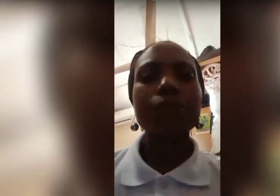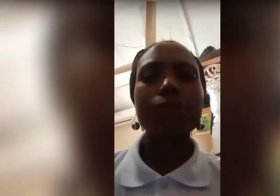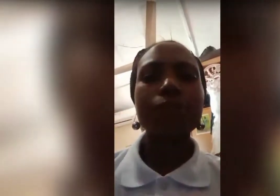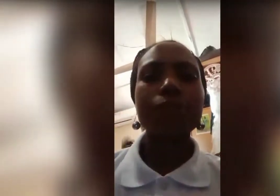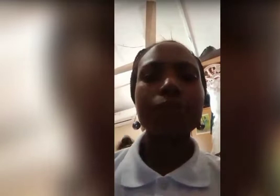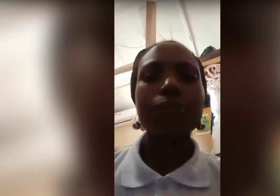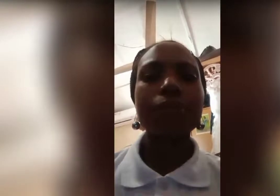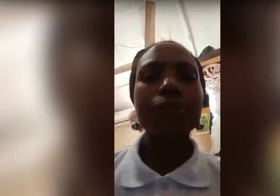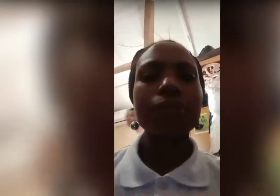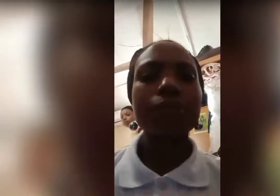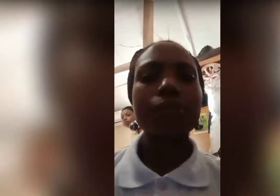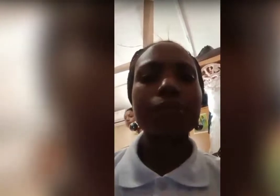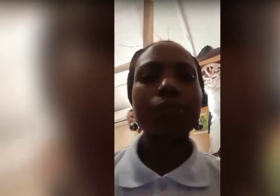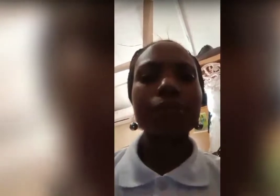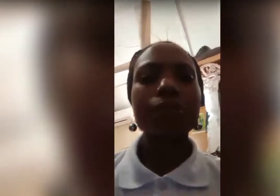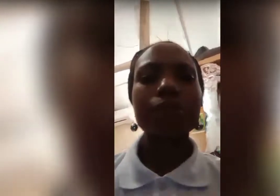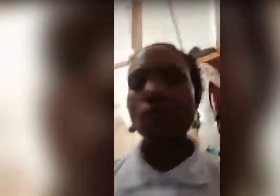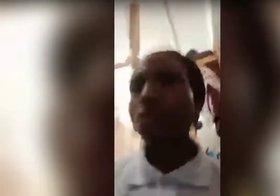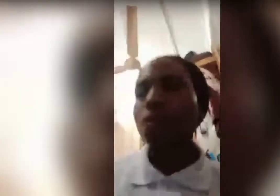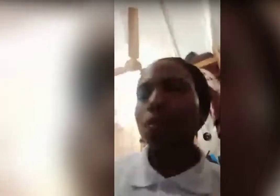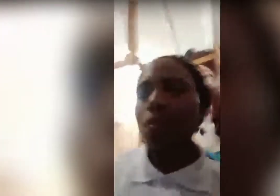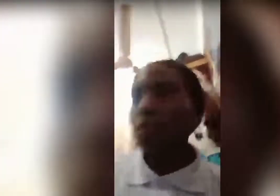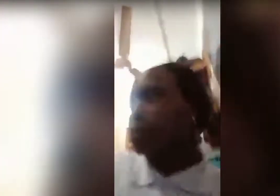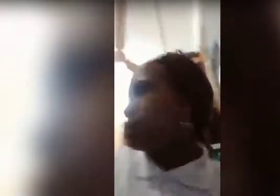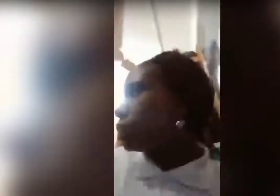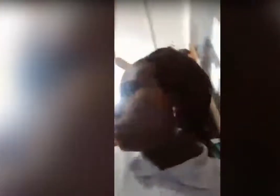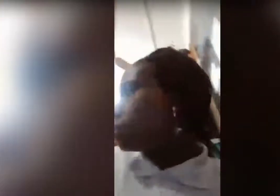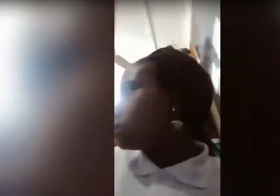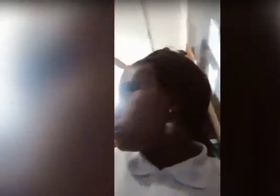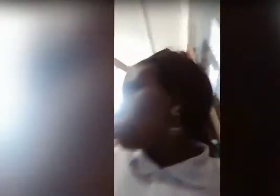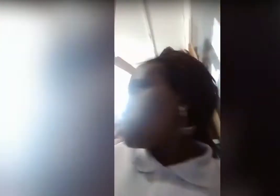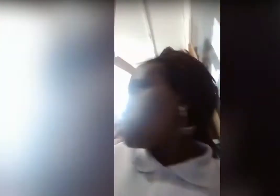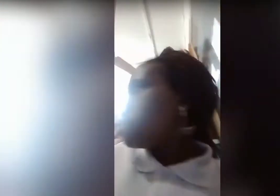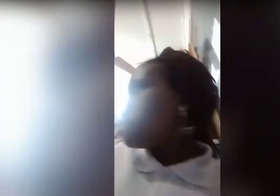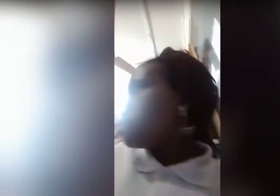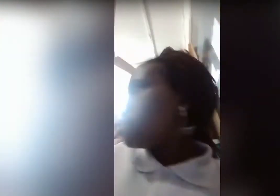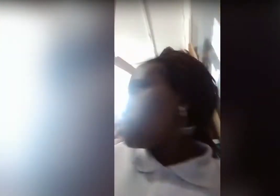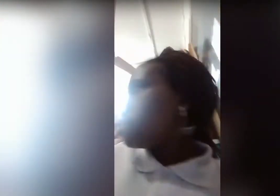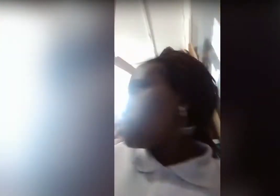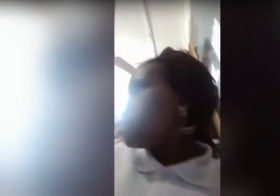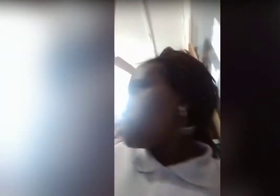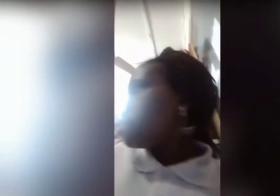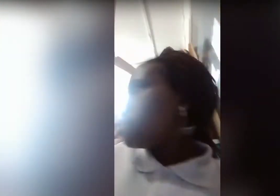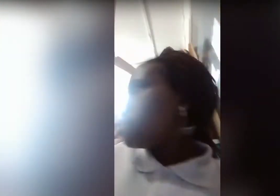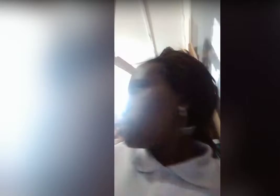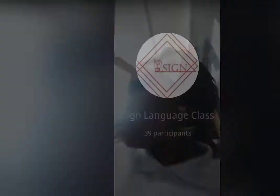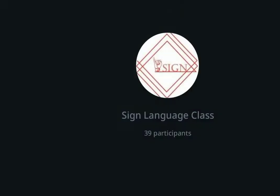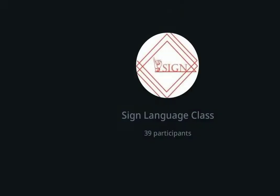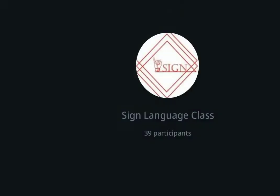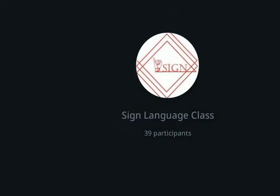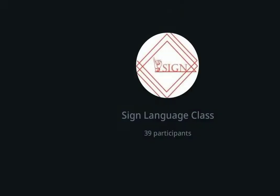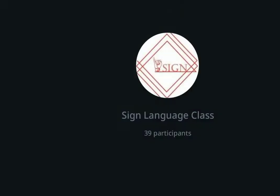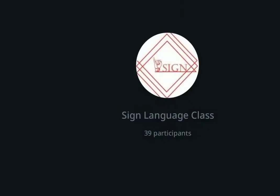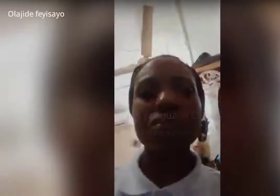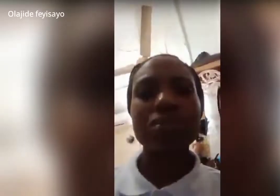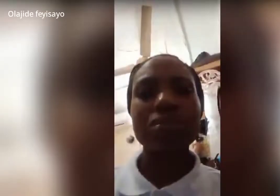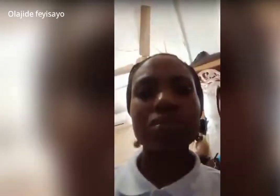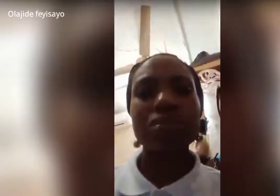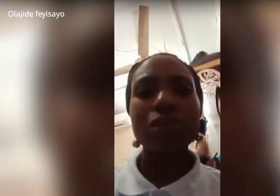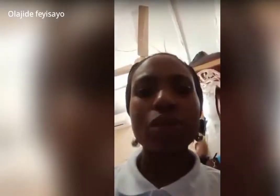Hussaina, Michael Adelani, and Brenda Charles to get ready. Hussaina, Michael Adelani, and Brenda Charles to